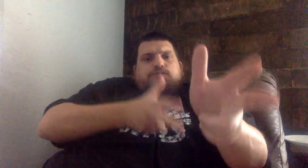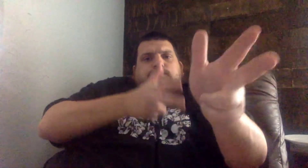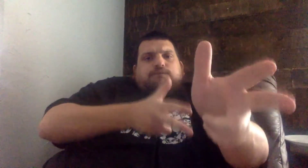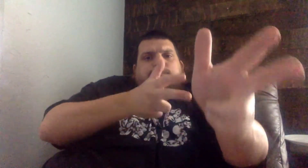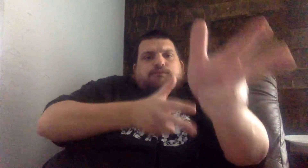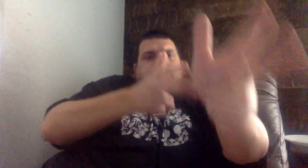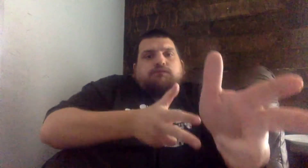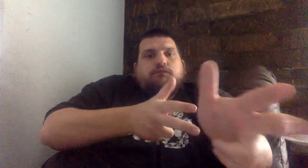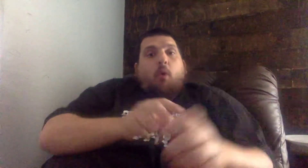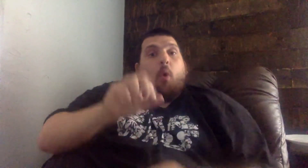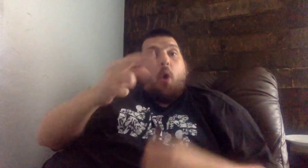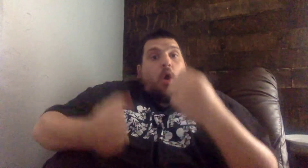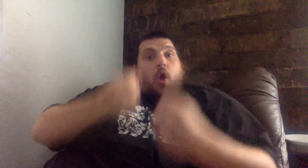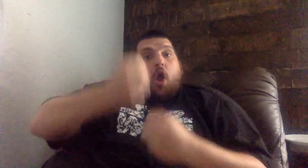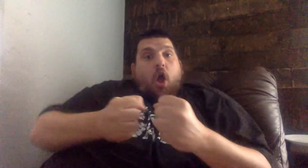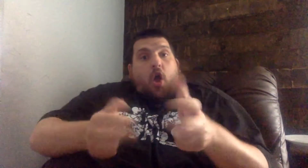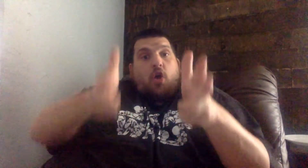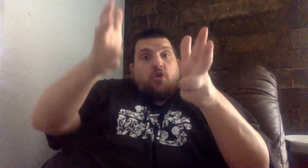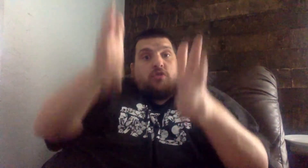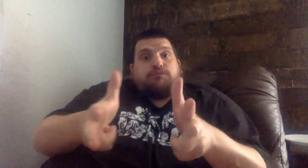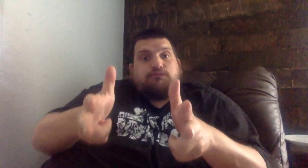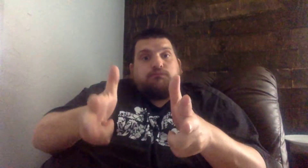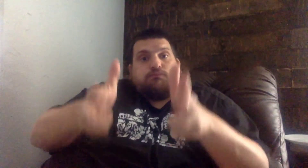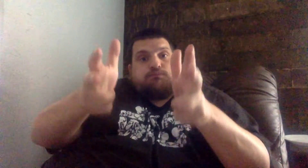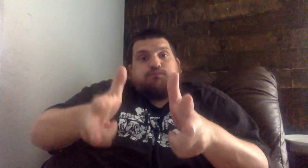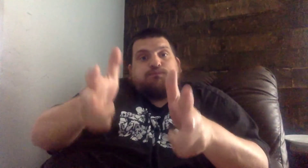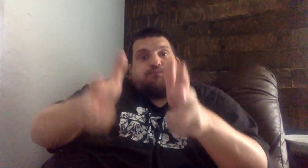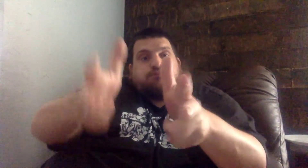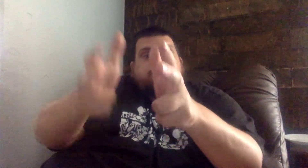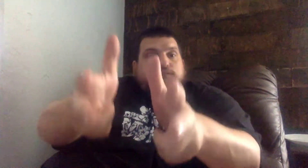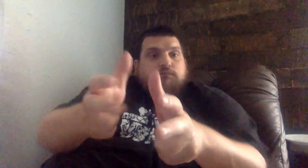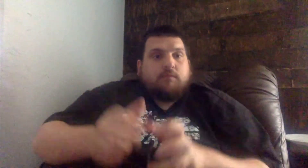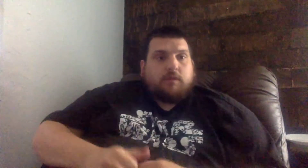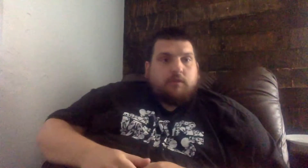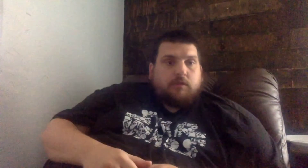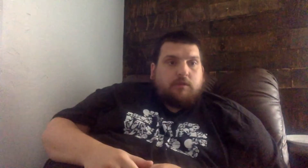behind, driving. Or two cars are beside each other.